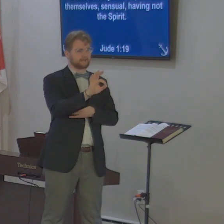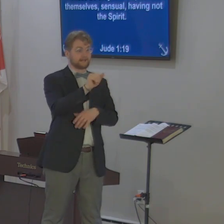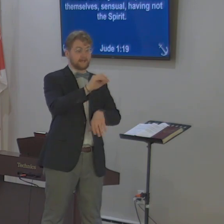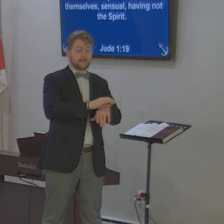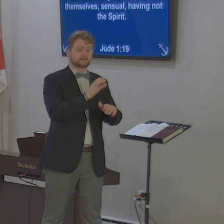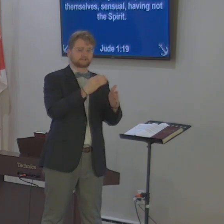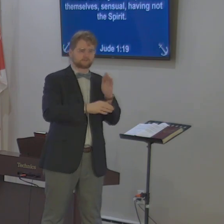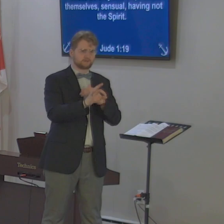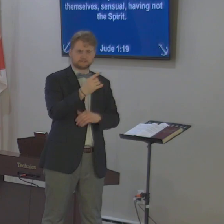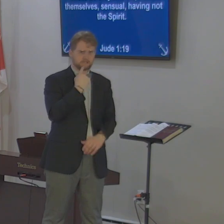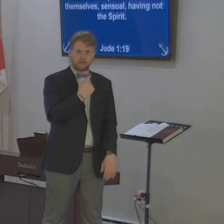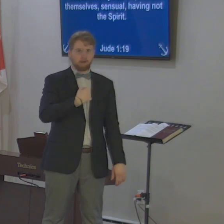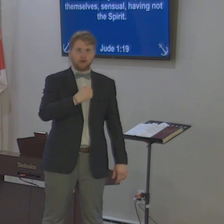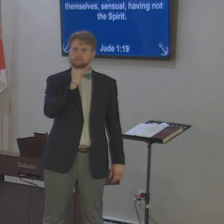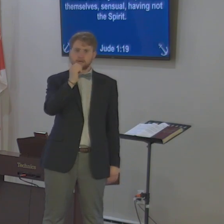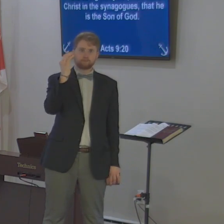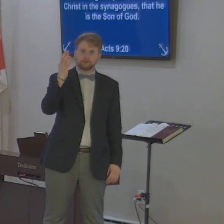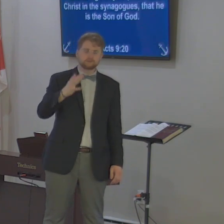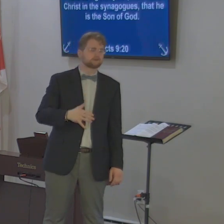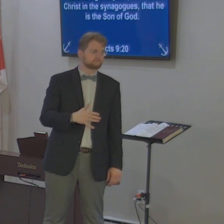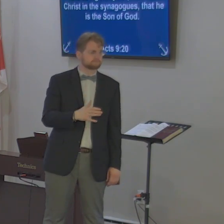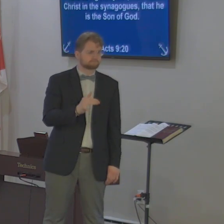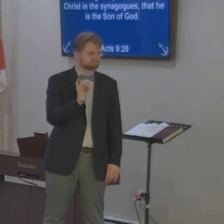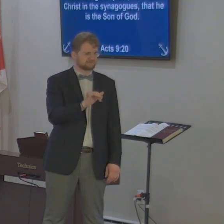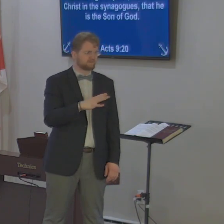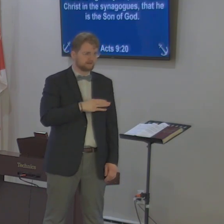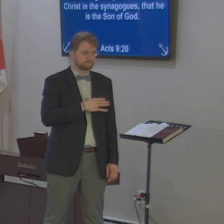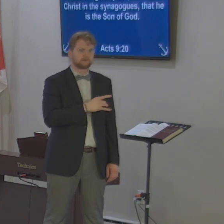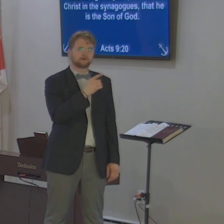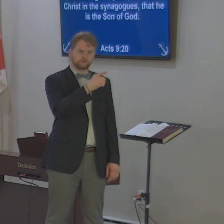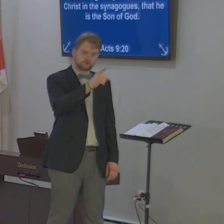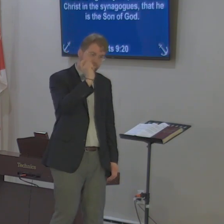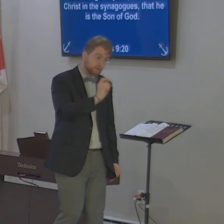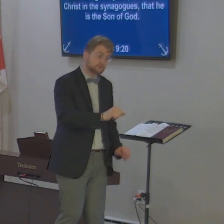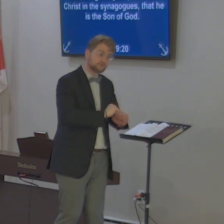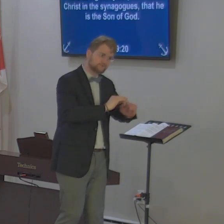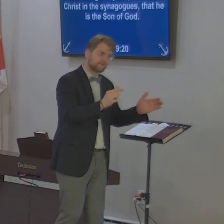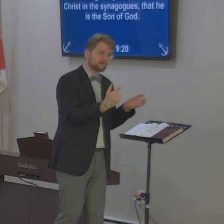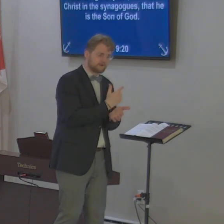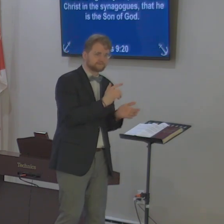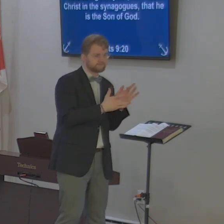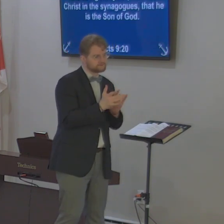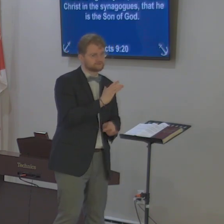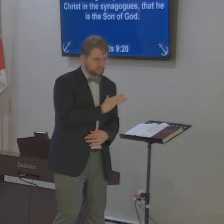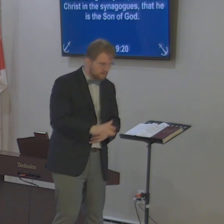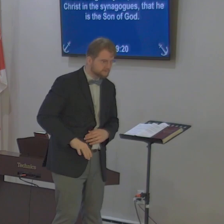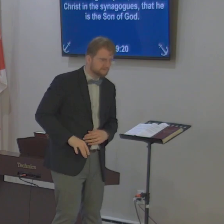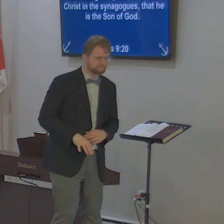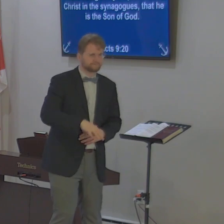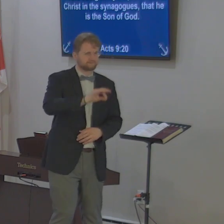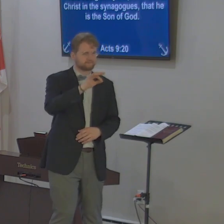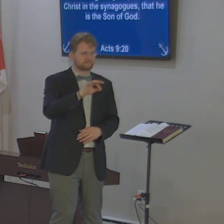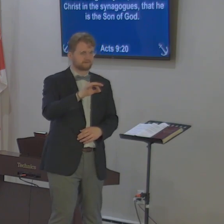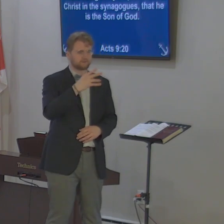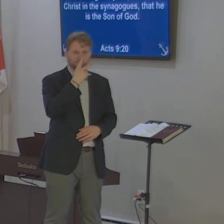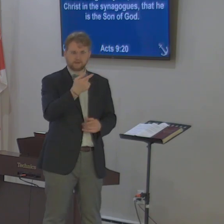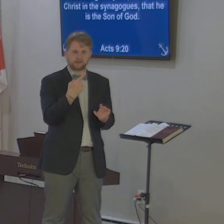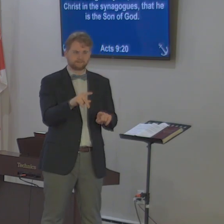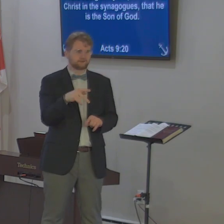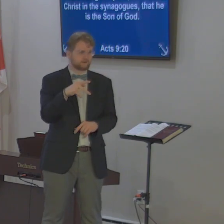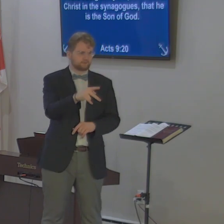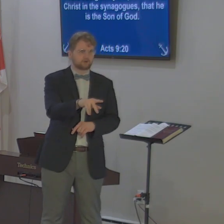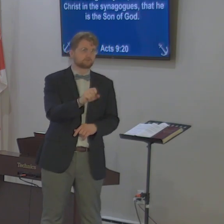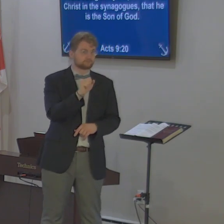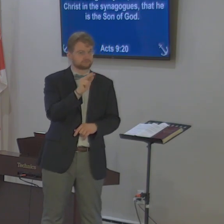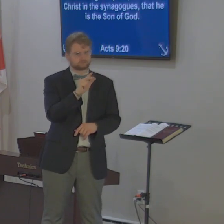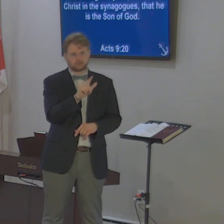Say, I'm not a preacher. Yep, you're not a preacher, but you are to proclaim and preach the gospel of Jesus Christ. Look what happened to Paul, Saul at the